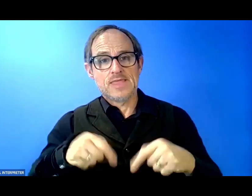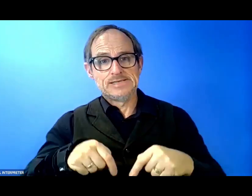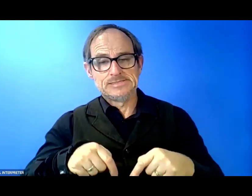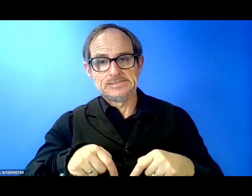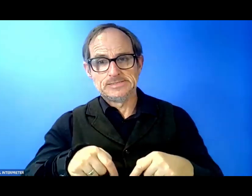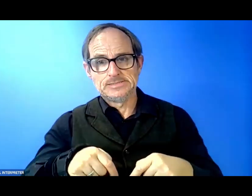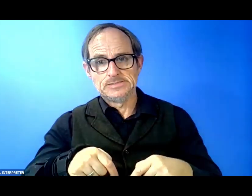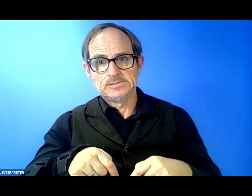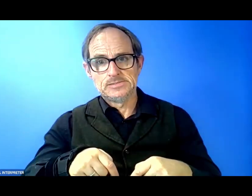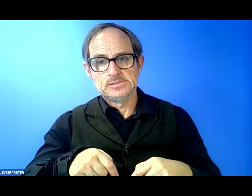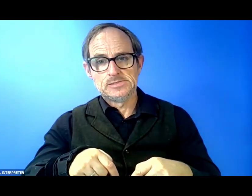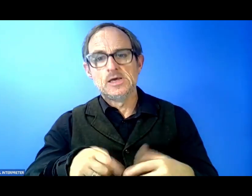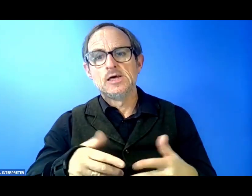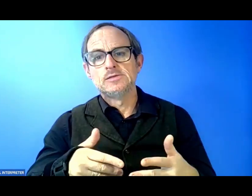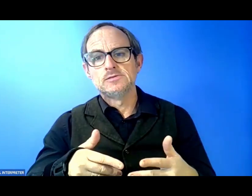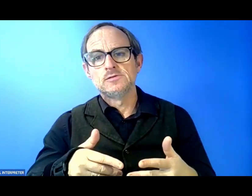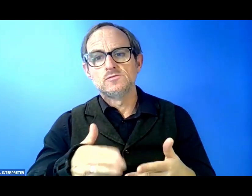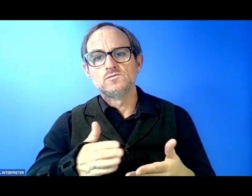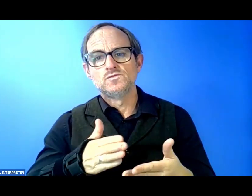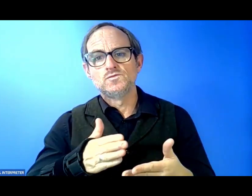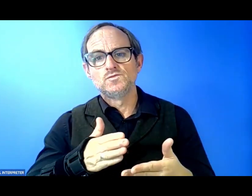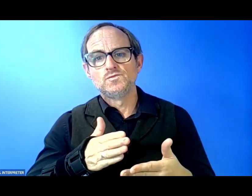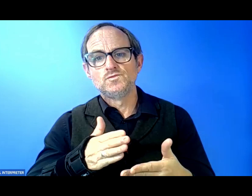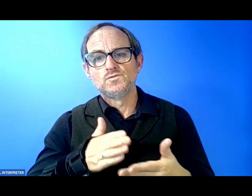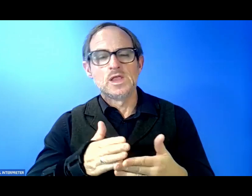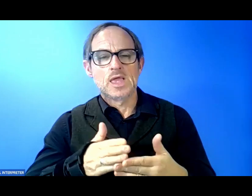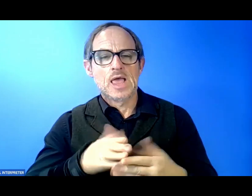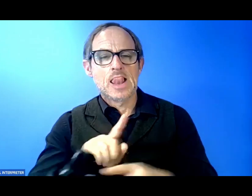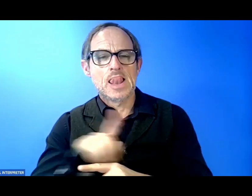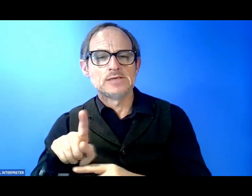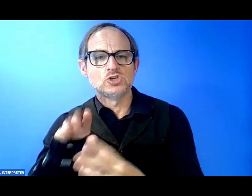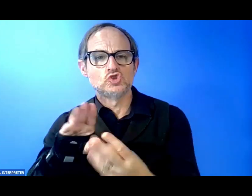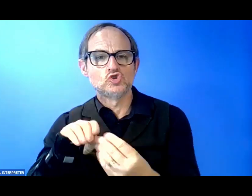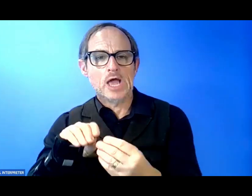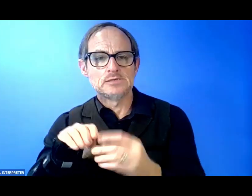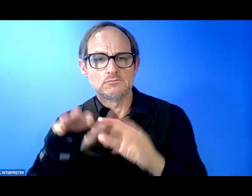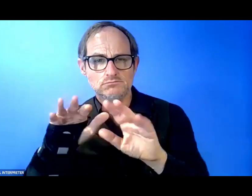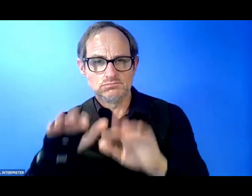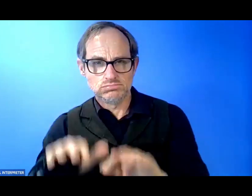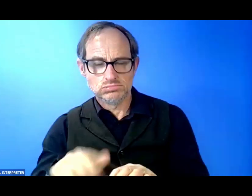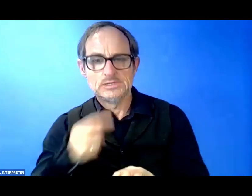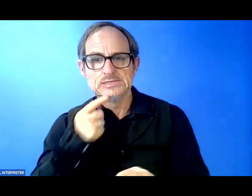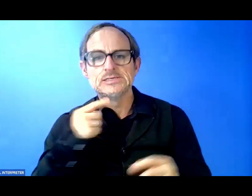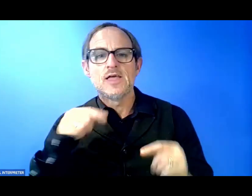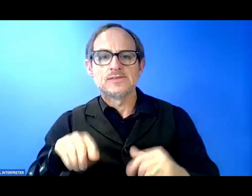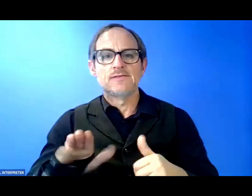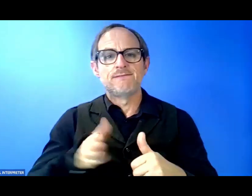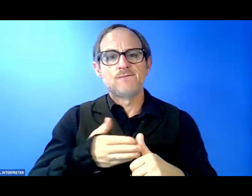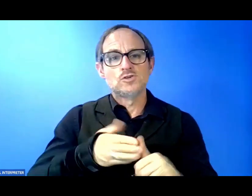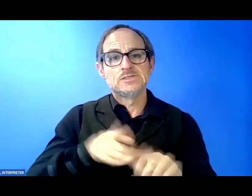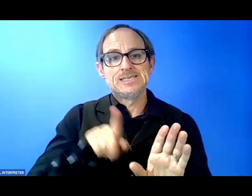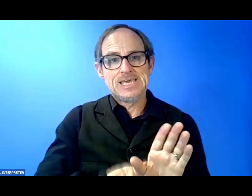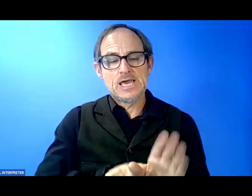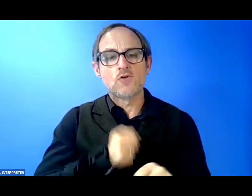says good enough for now, safe enough to try, and we can share this in the chat. But it says this is the first year of Global Doughnut Day, and